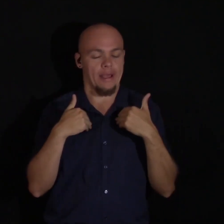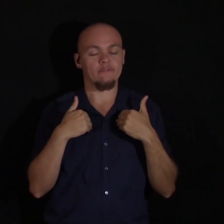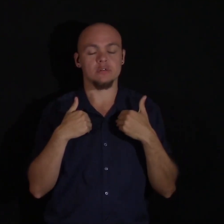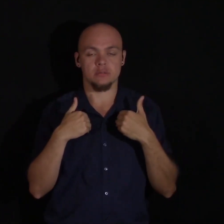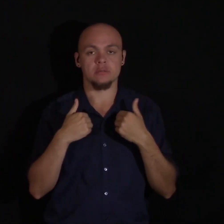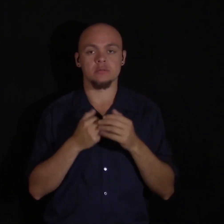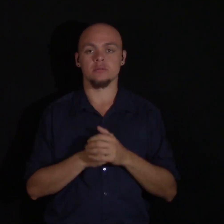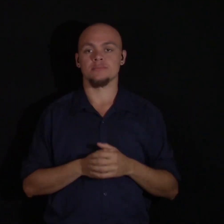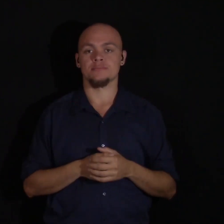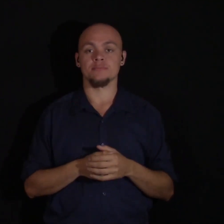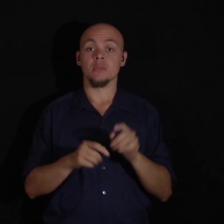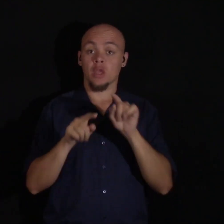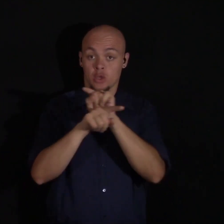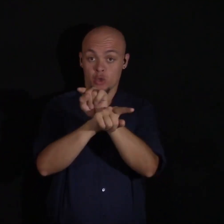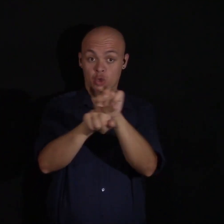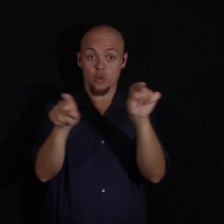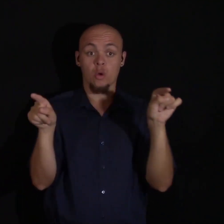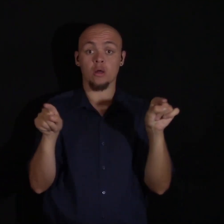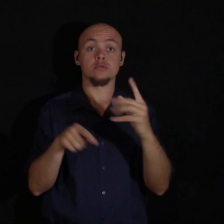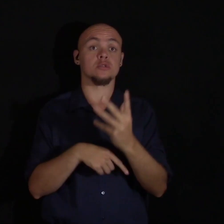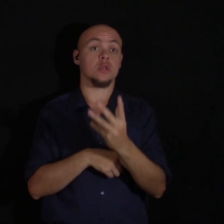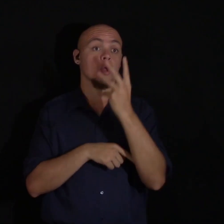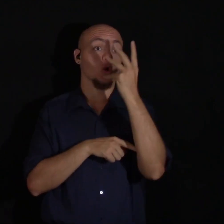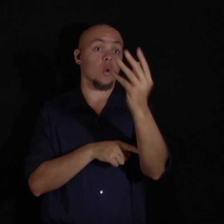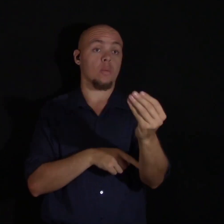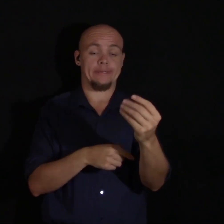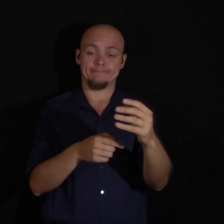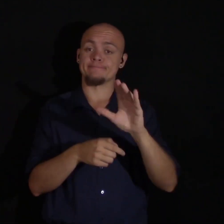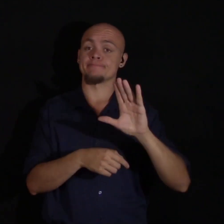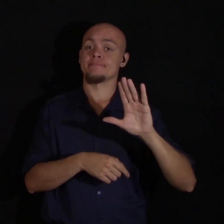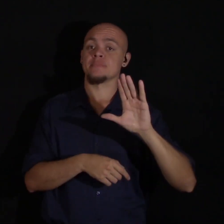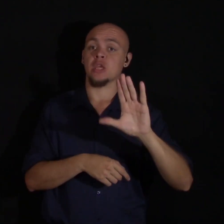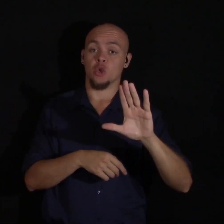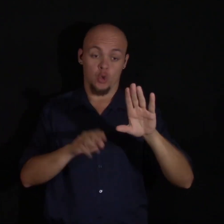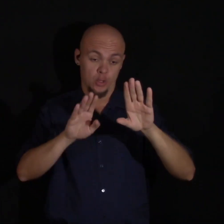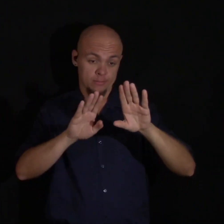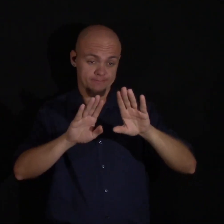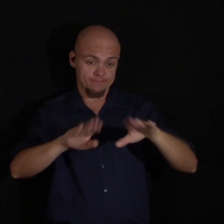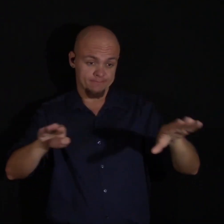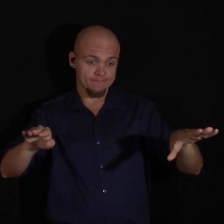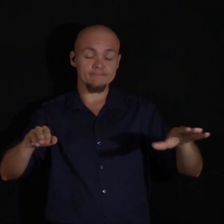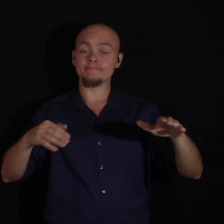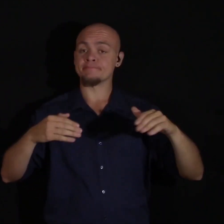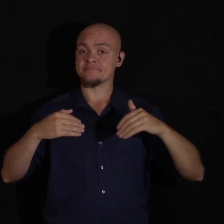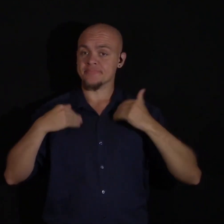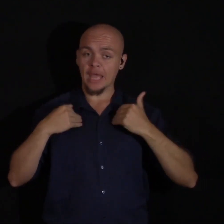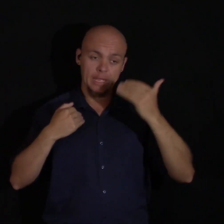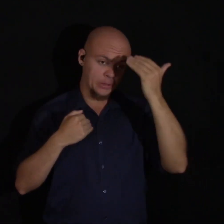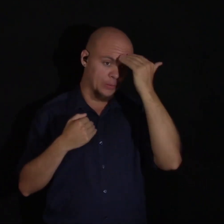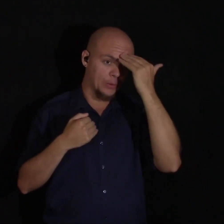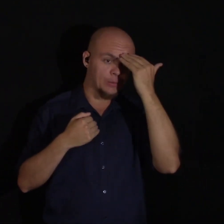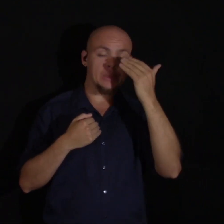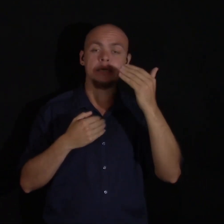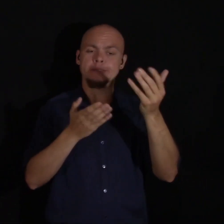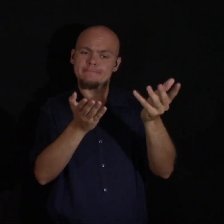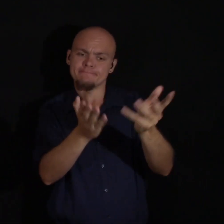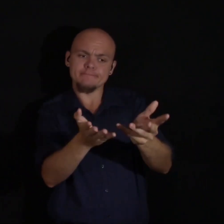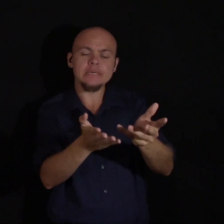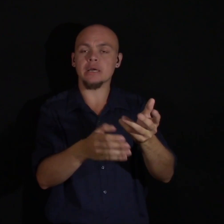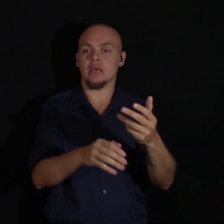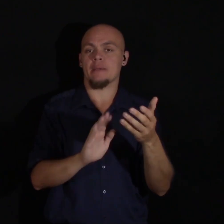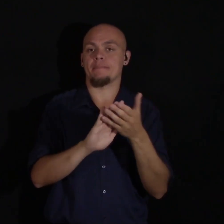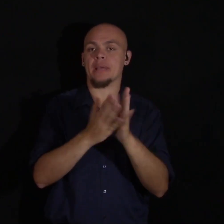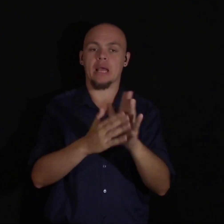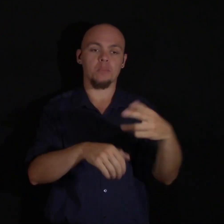I want you all to go out and to talk to the young people you know. We have to normalize this. We have